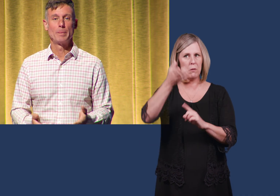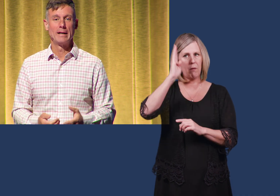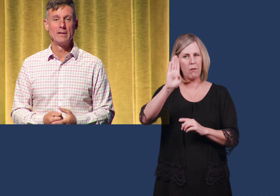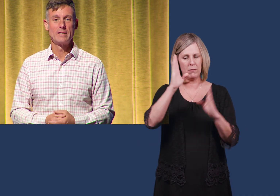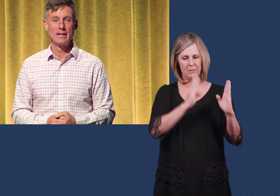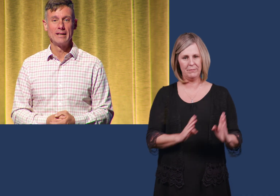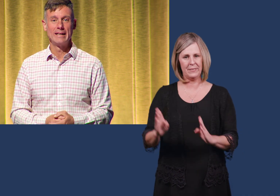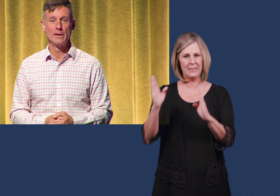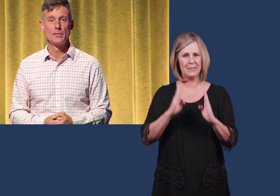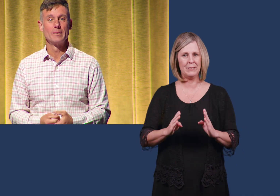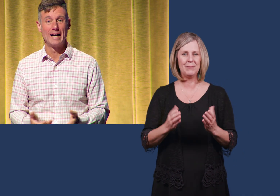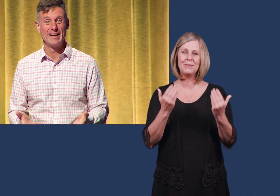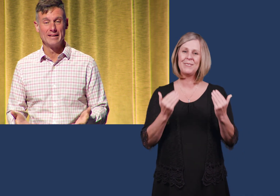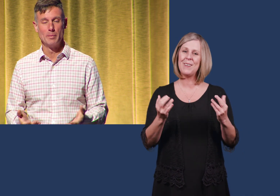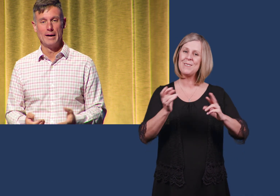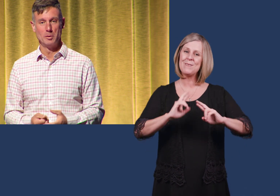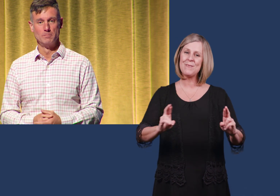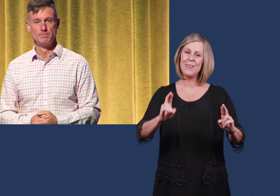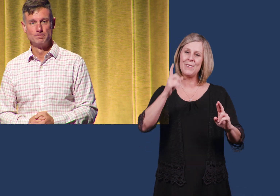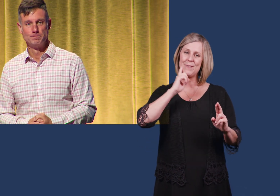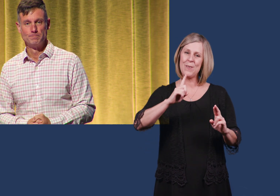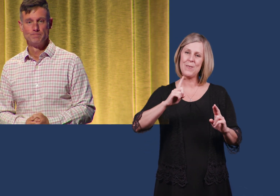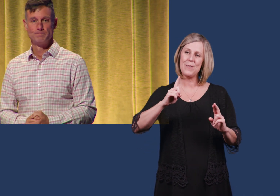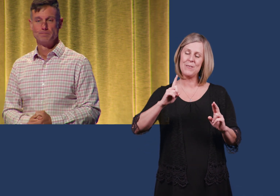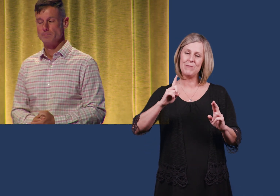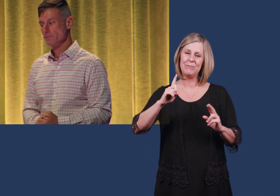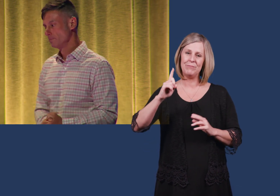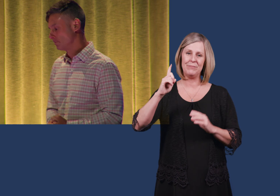let's prepare to hear from God in the Bible.